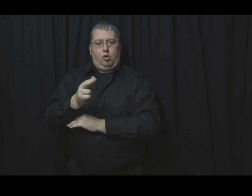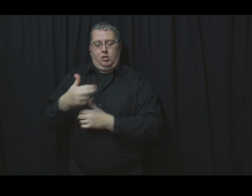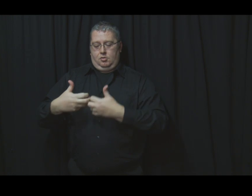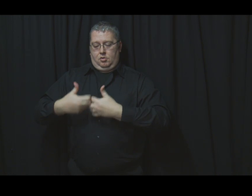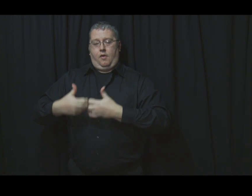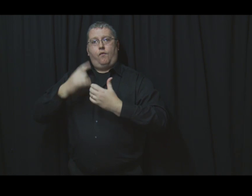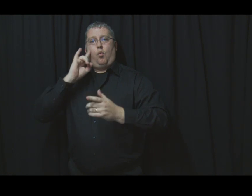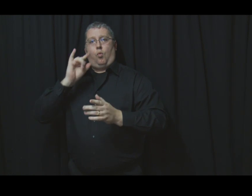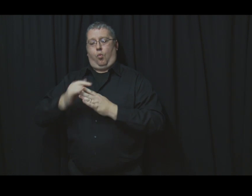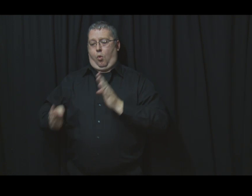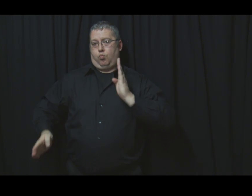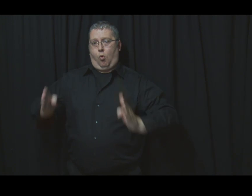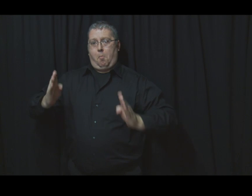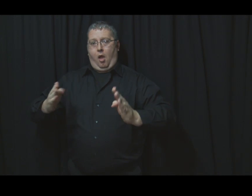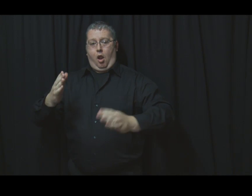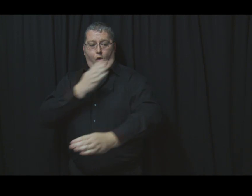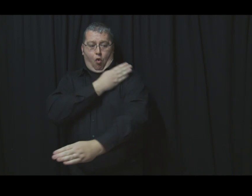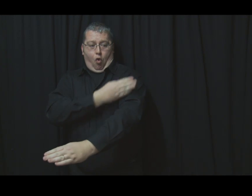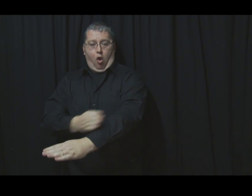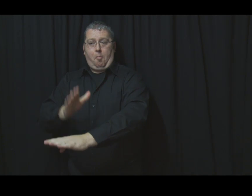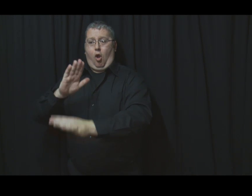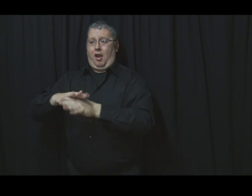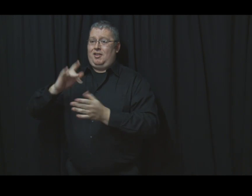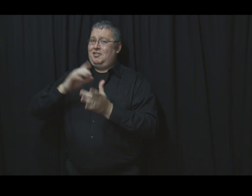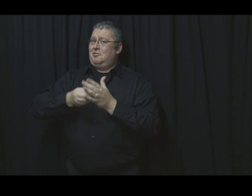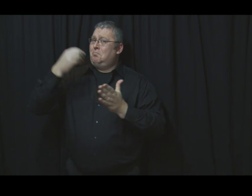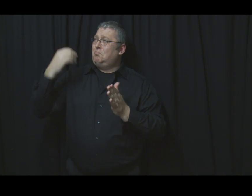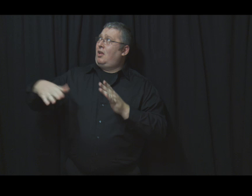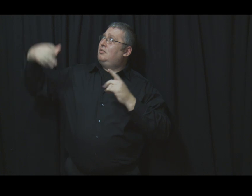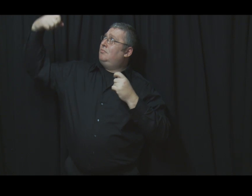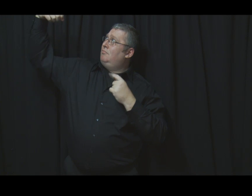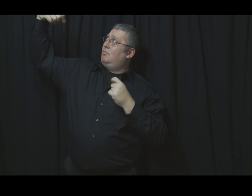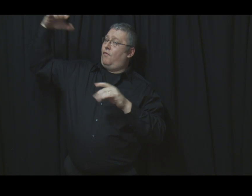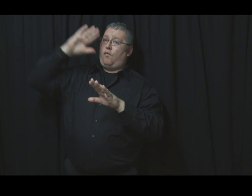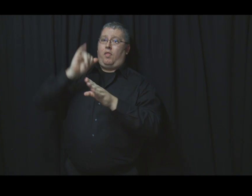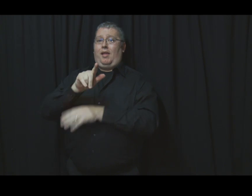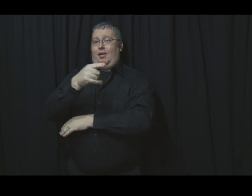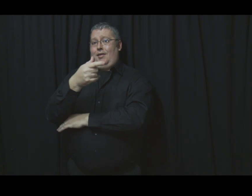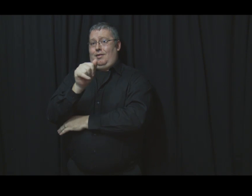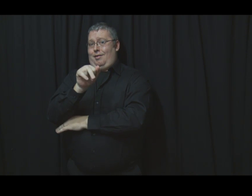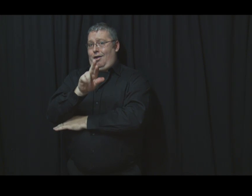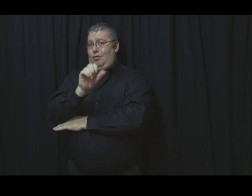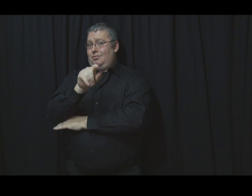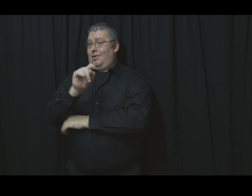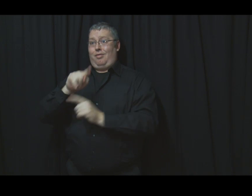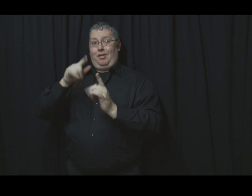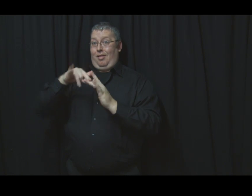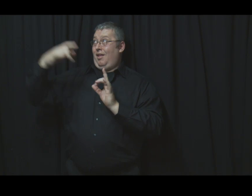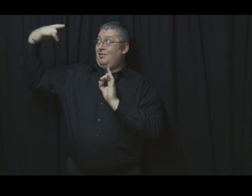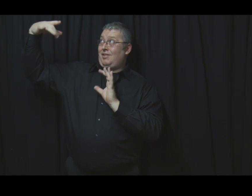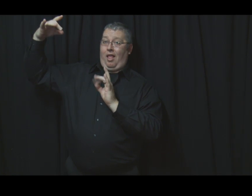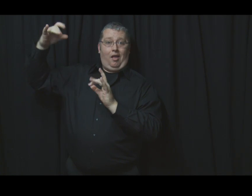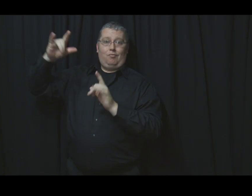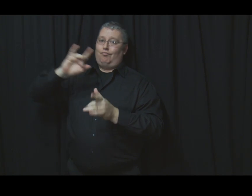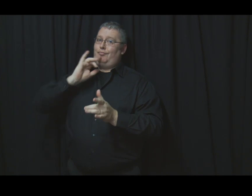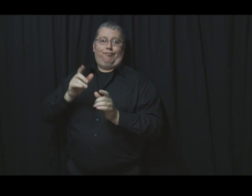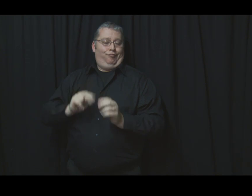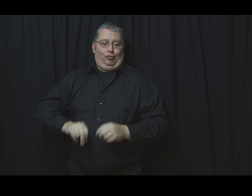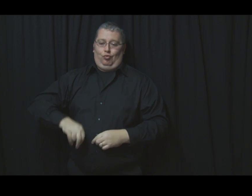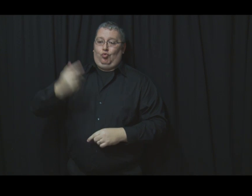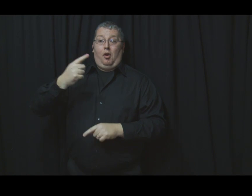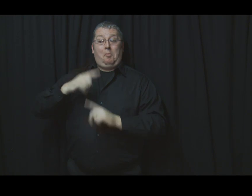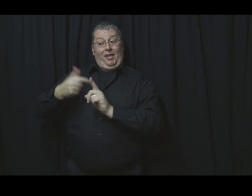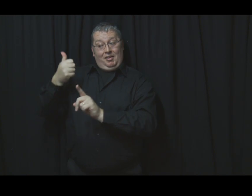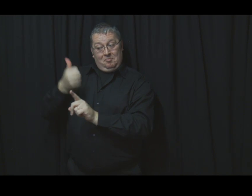expensive satellite. And if that had not worked, if that gear set had not worked, that whole satellite would have been useless. Yet Dr. Burgess is a